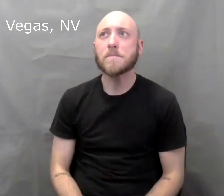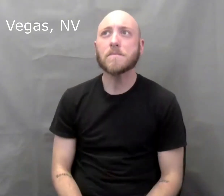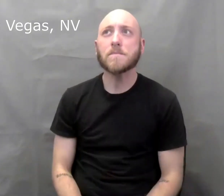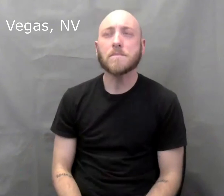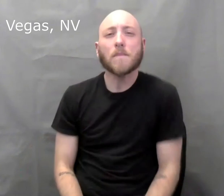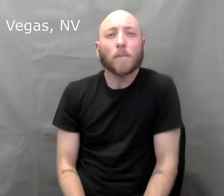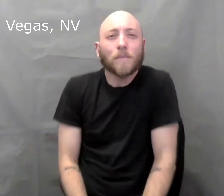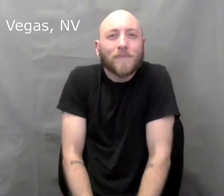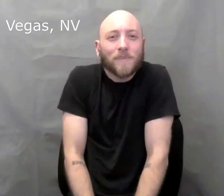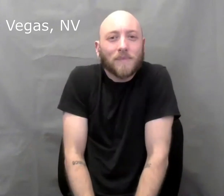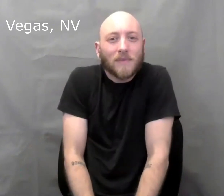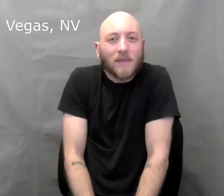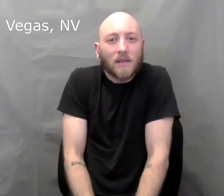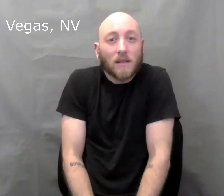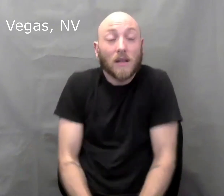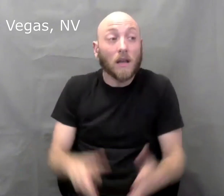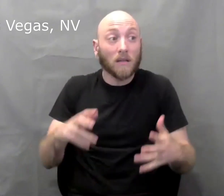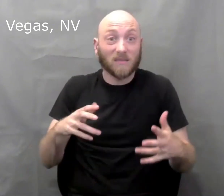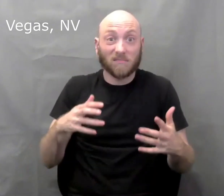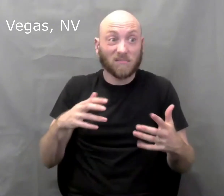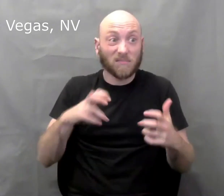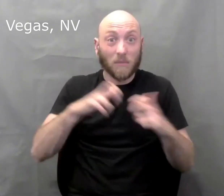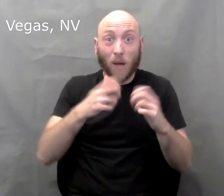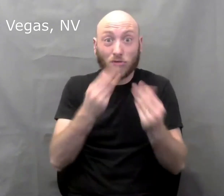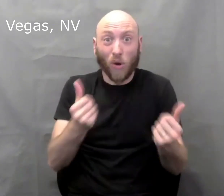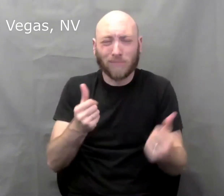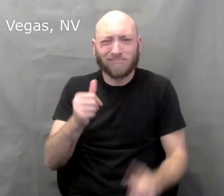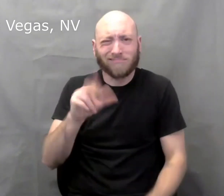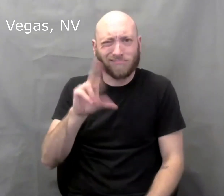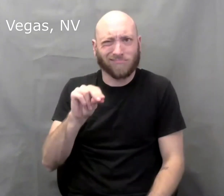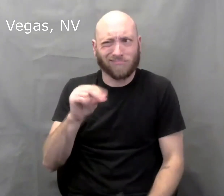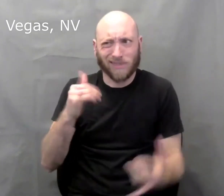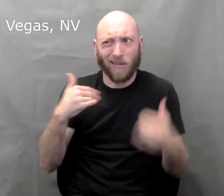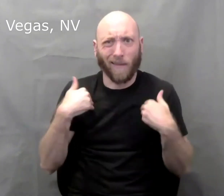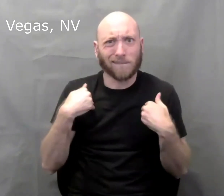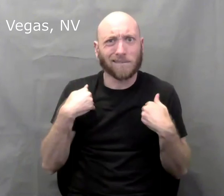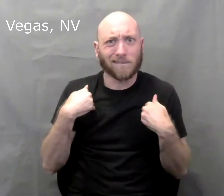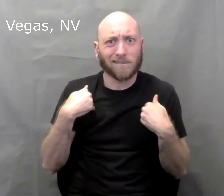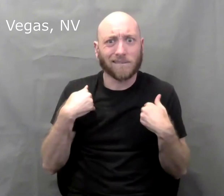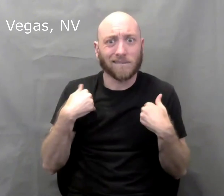that doesn't take all my problems away. That doesn't make everything that's going on in my life just disappear.